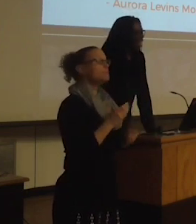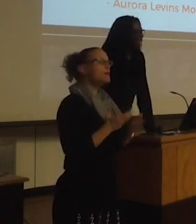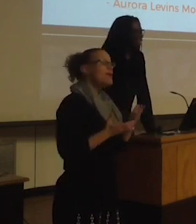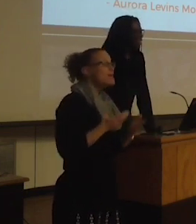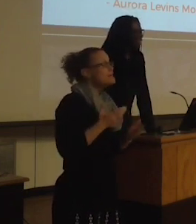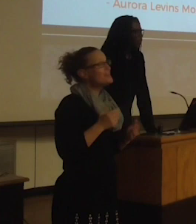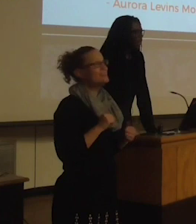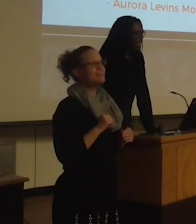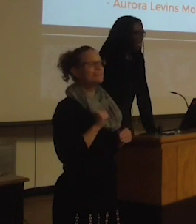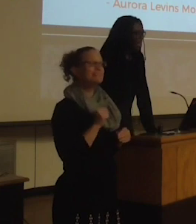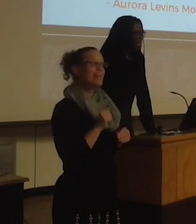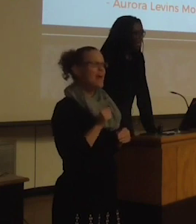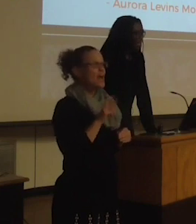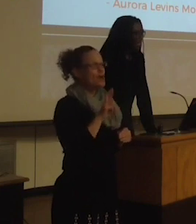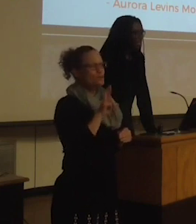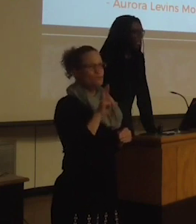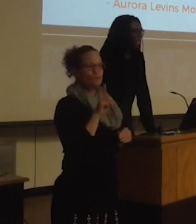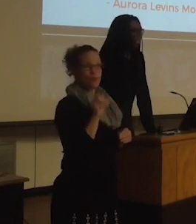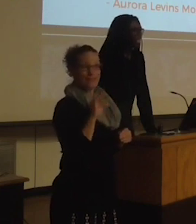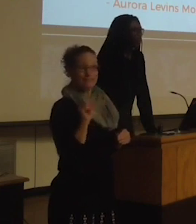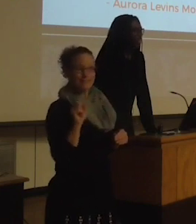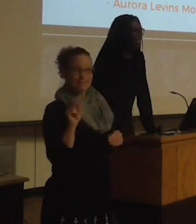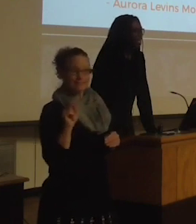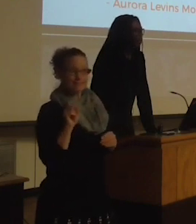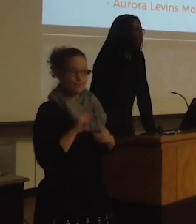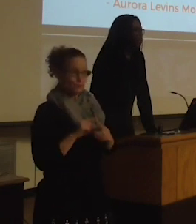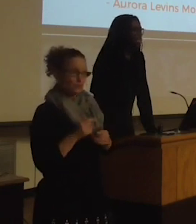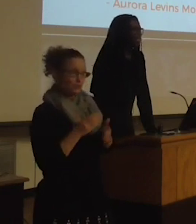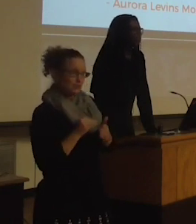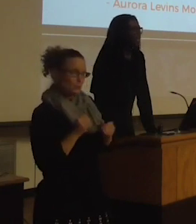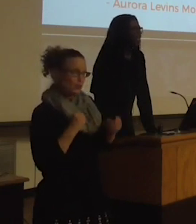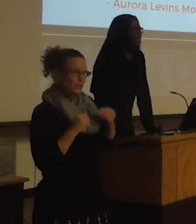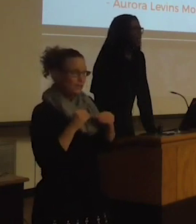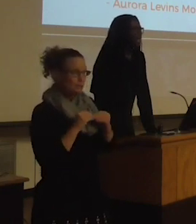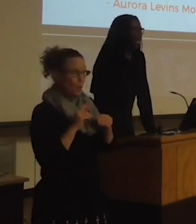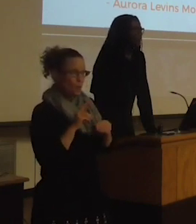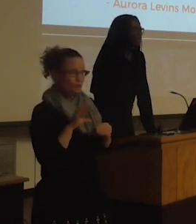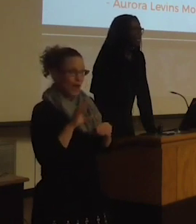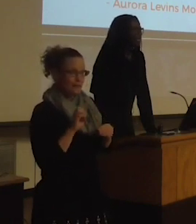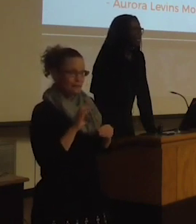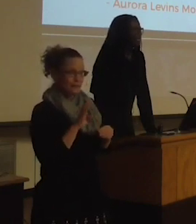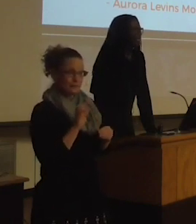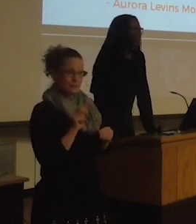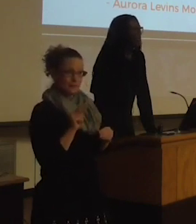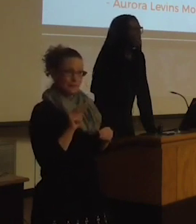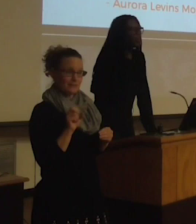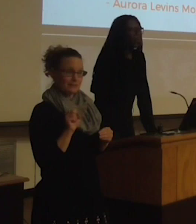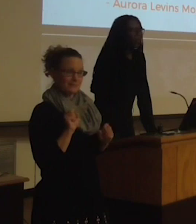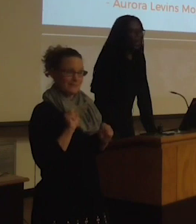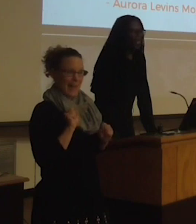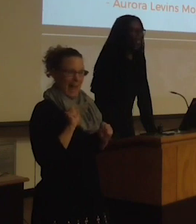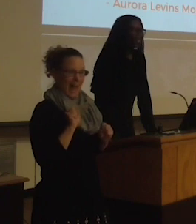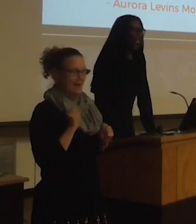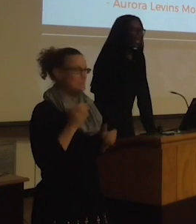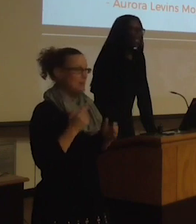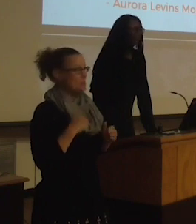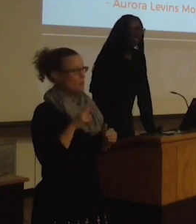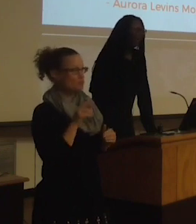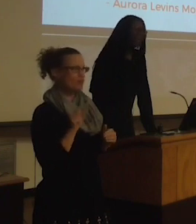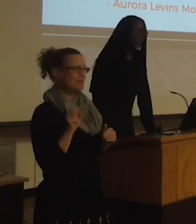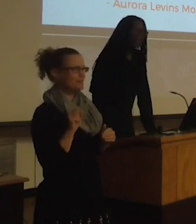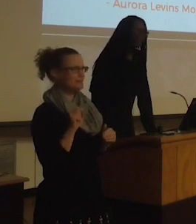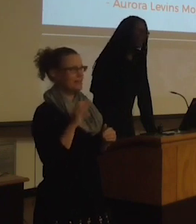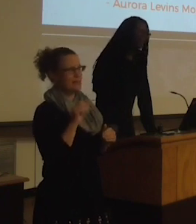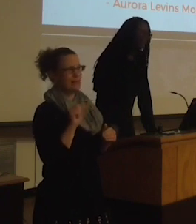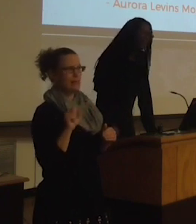maybe it's not racist to suggest that we can eat more rice and beans in our lives. Maybe we're racist and classist